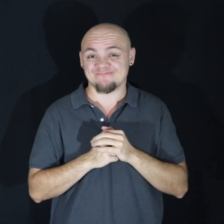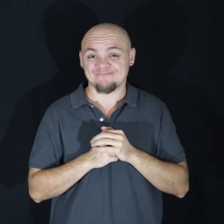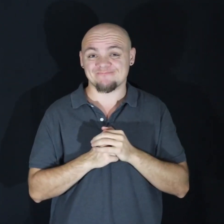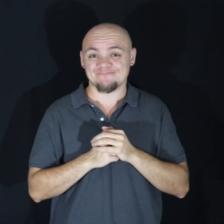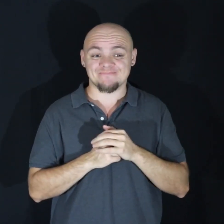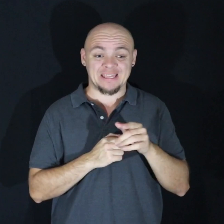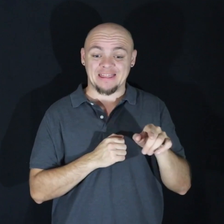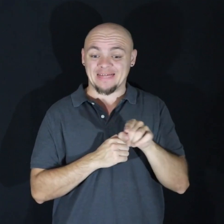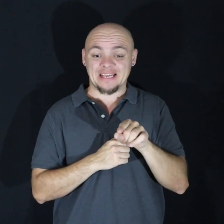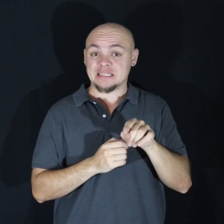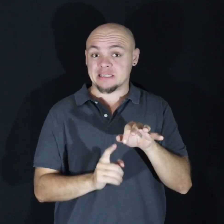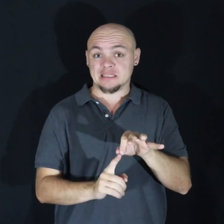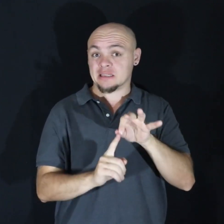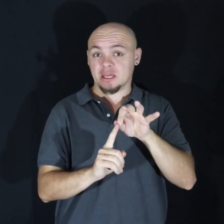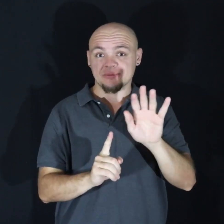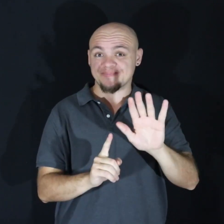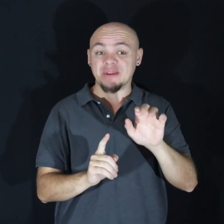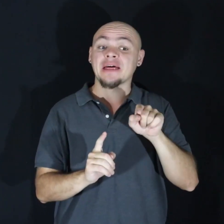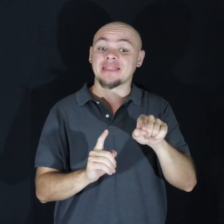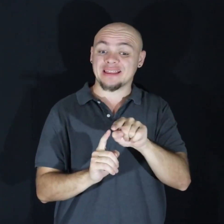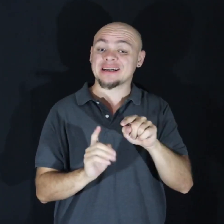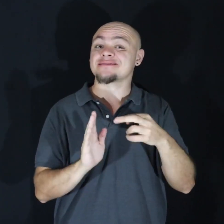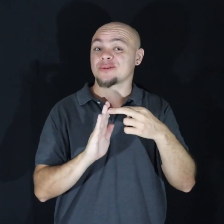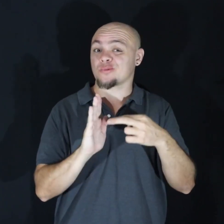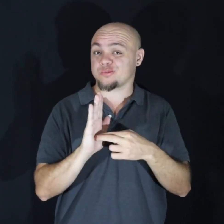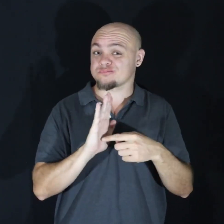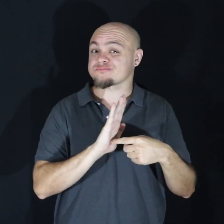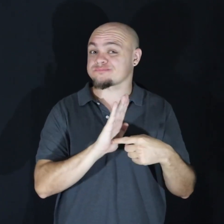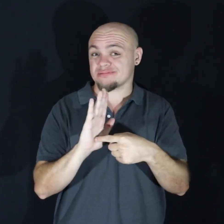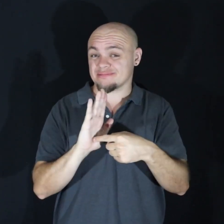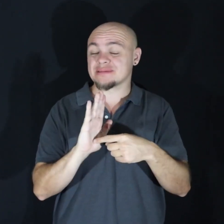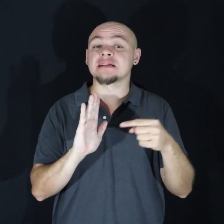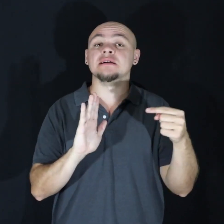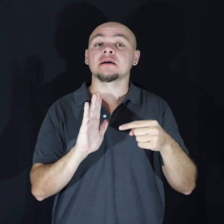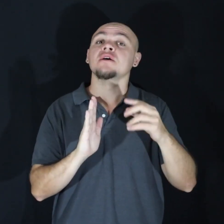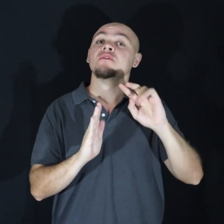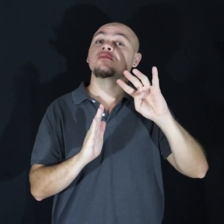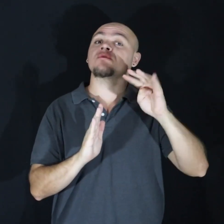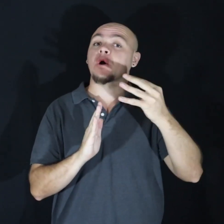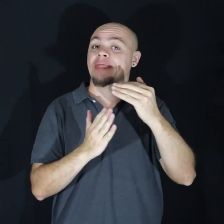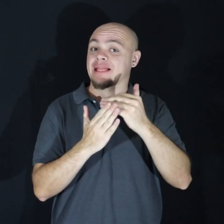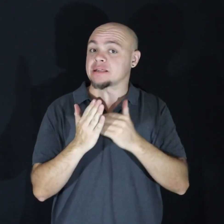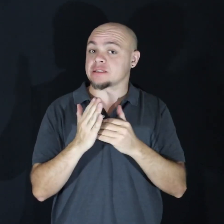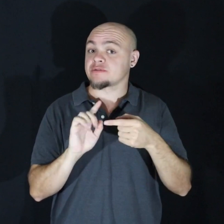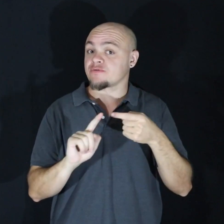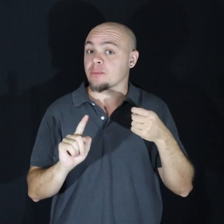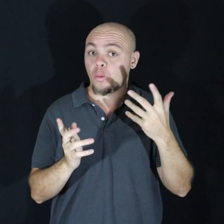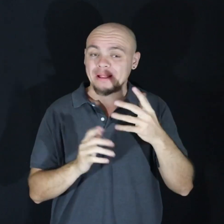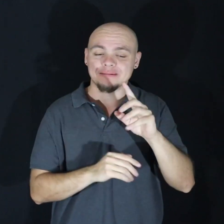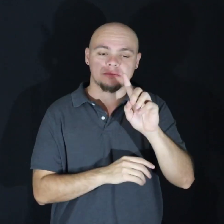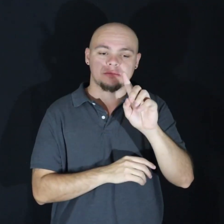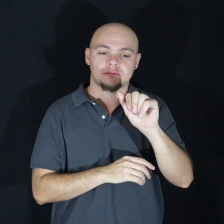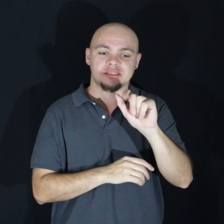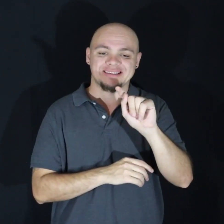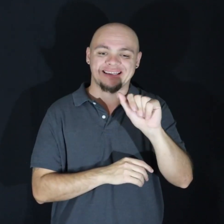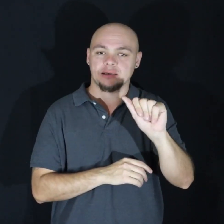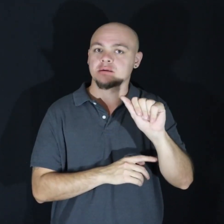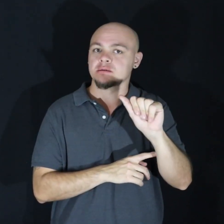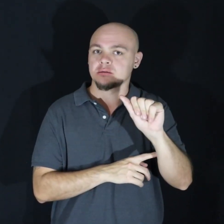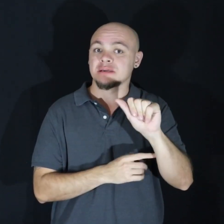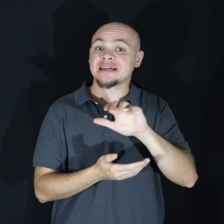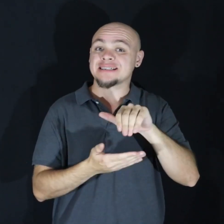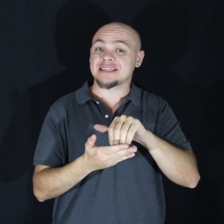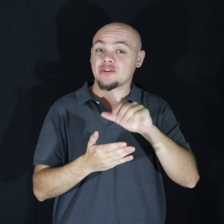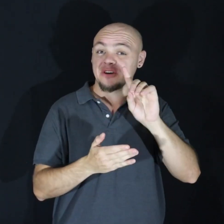aren't the exception. They're the rule. My fourth lesson about fatherhood came from the data. According to the Center for